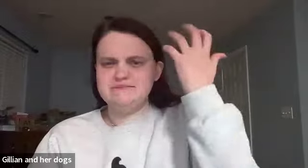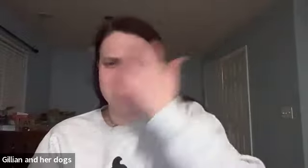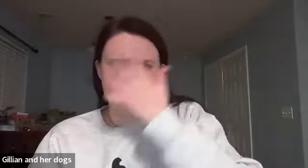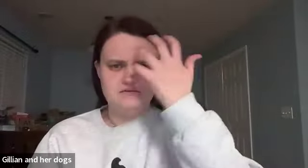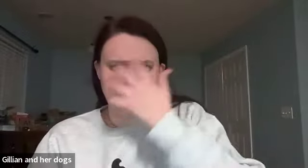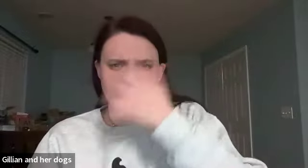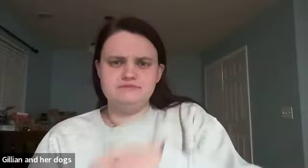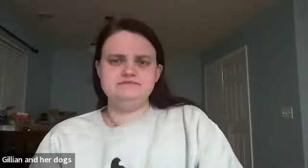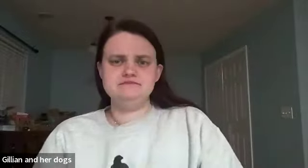she's mad right now.